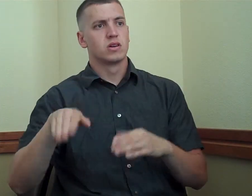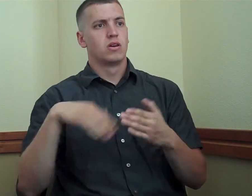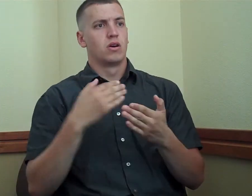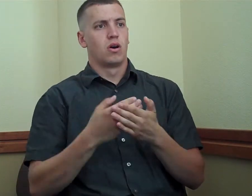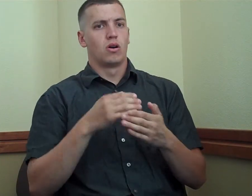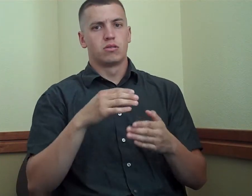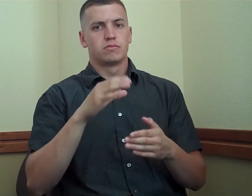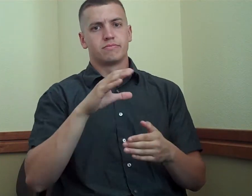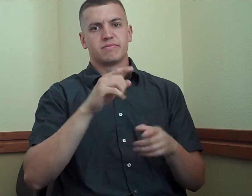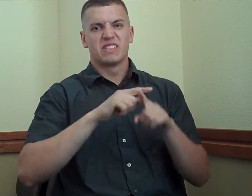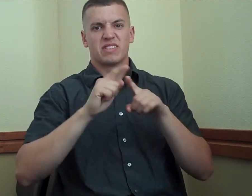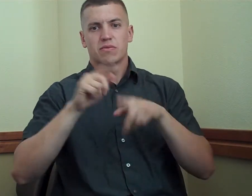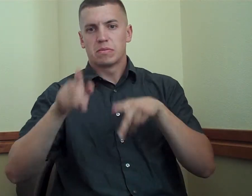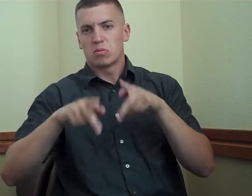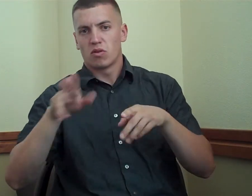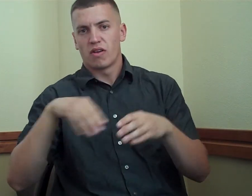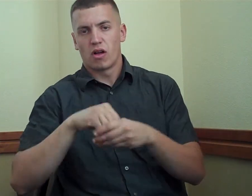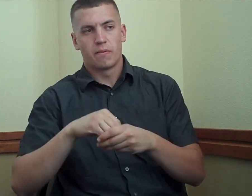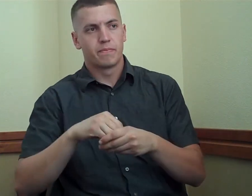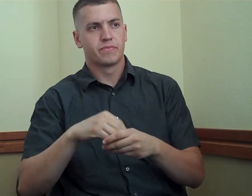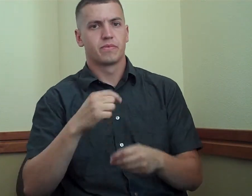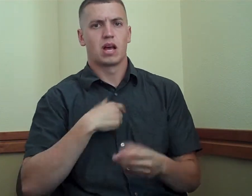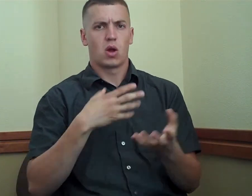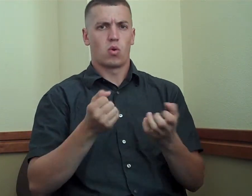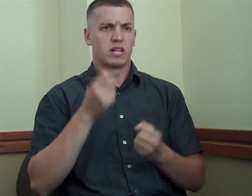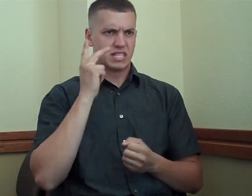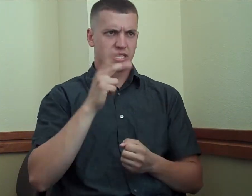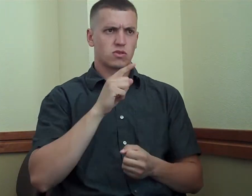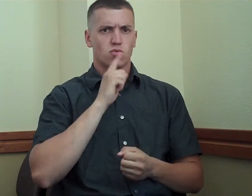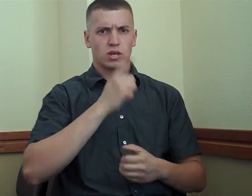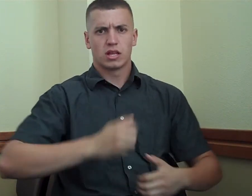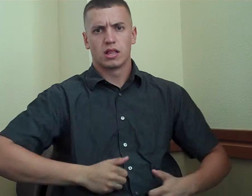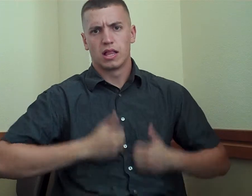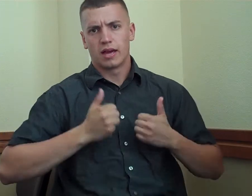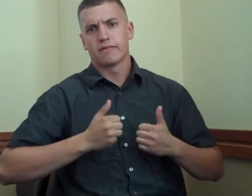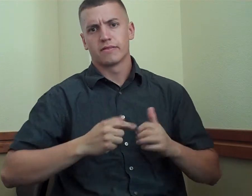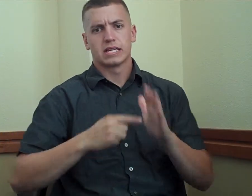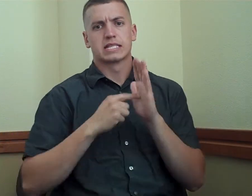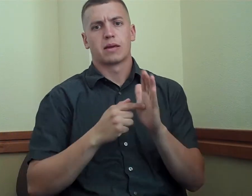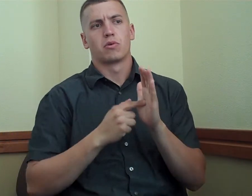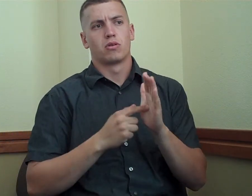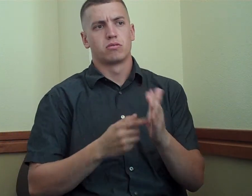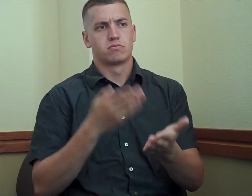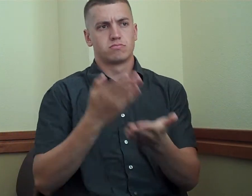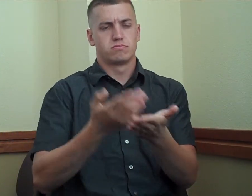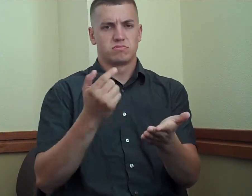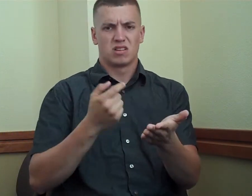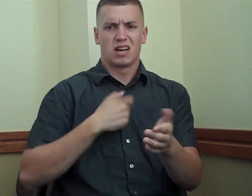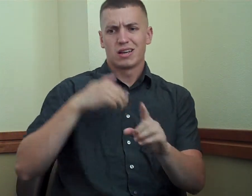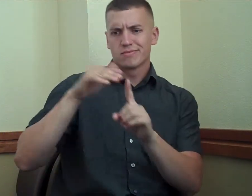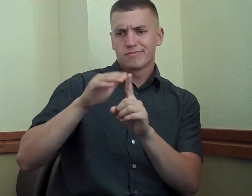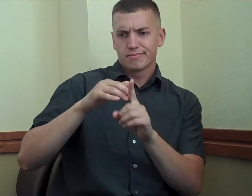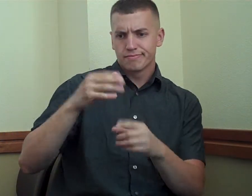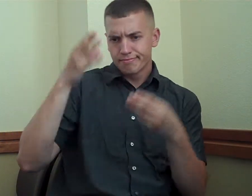specimens. So I sent this company an email saying, hello, I'm Christine, I'm doing this research, and can you send me a